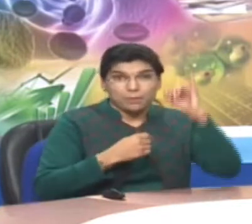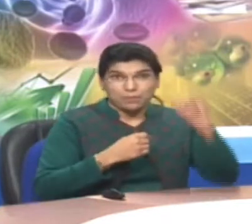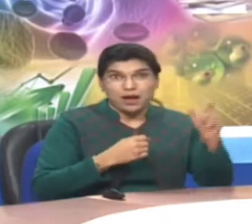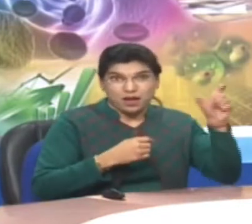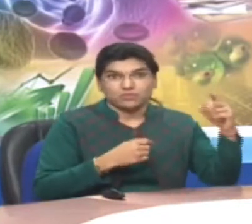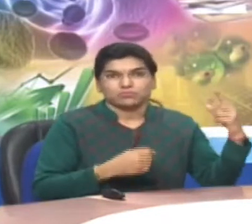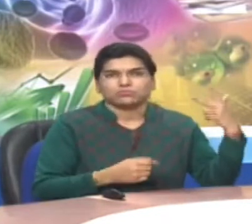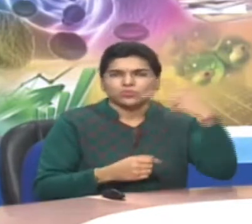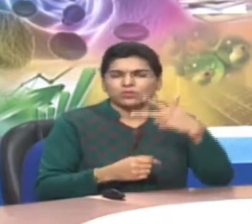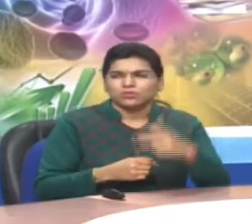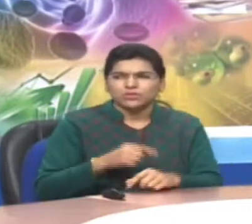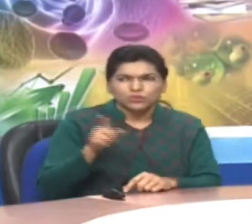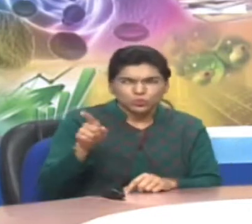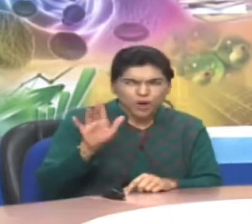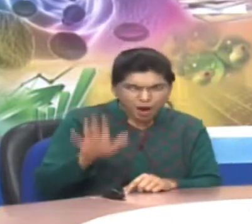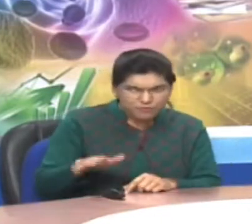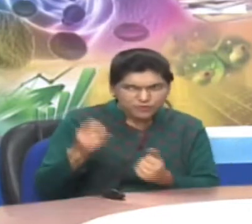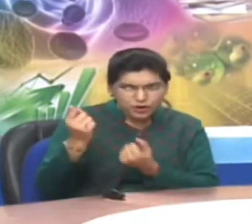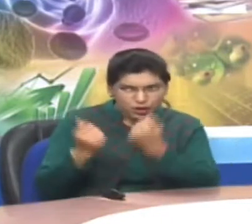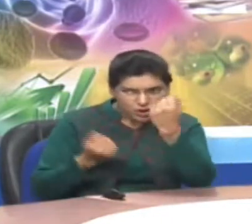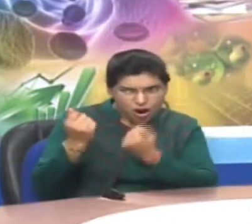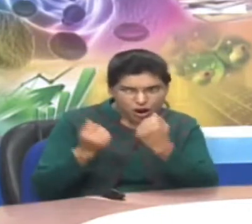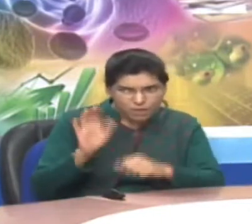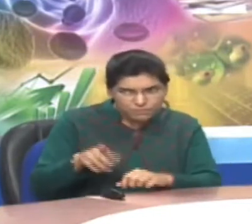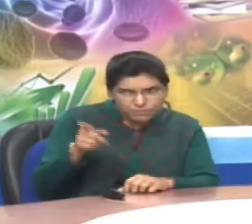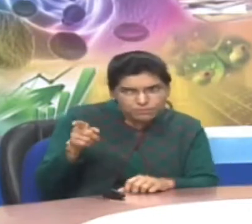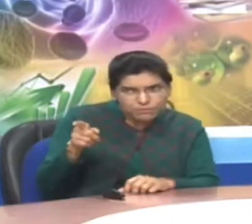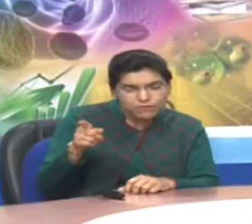Intruder says, do you run a car?